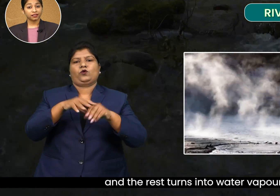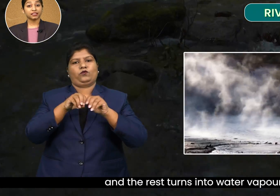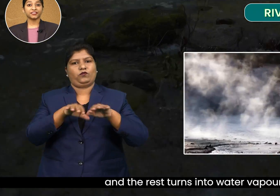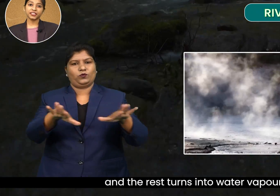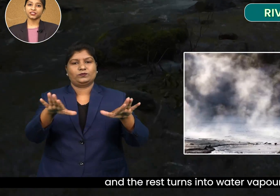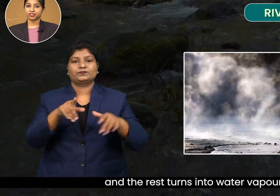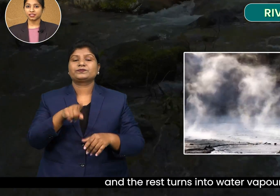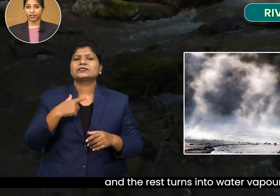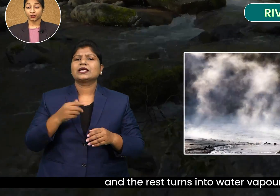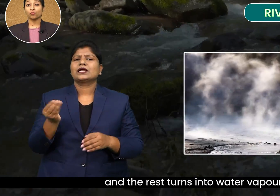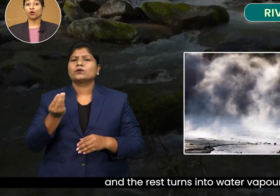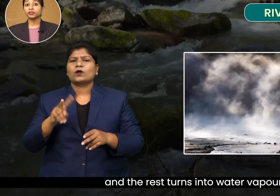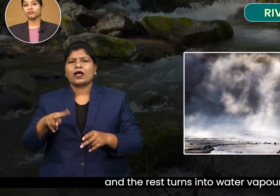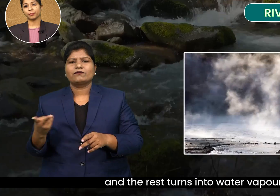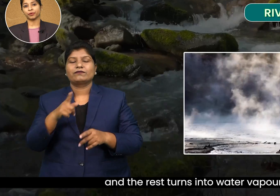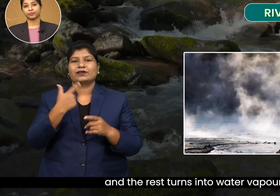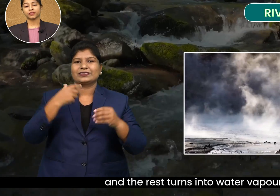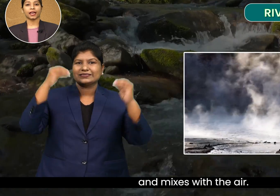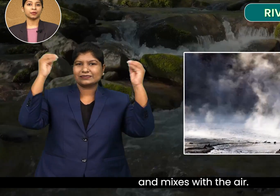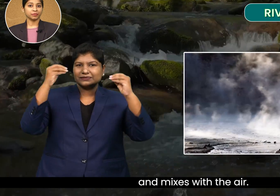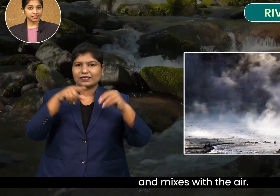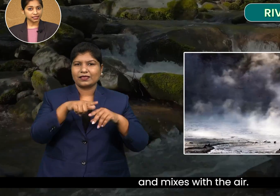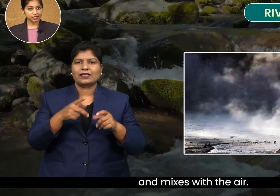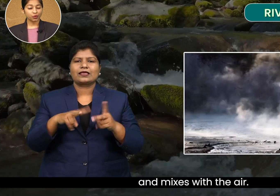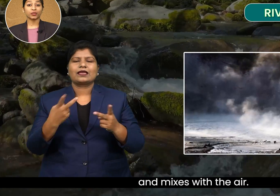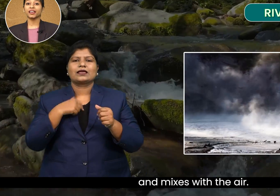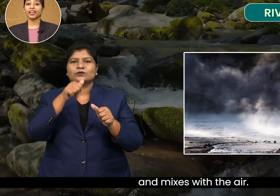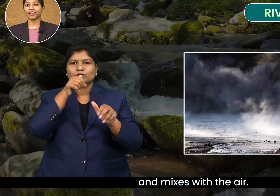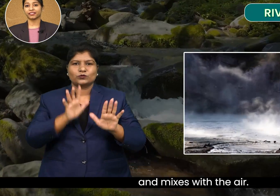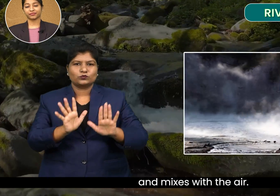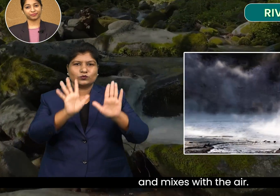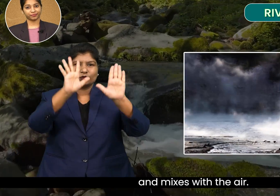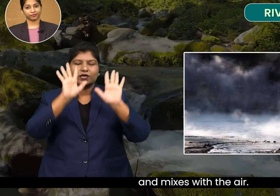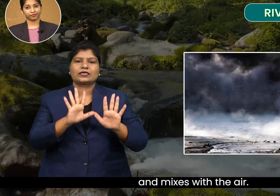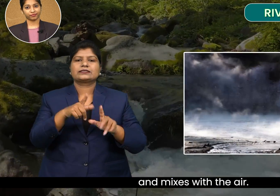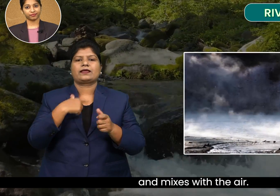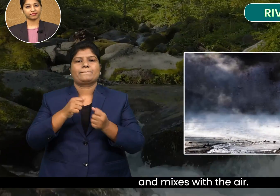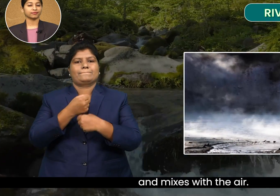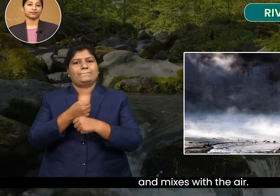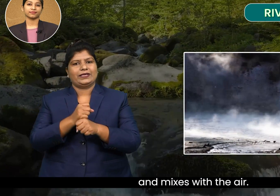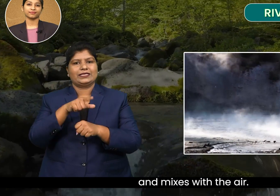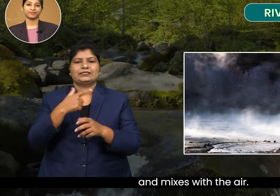And the rest turns into water vapor and mixes with the air.